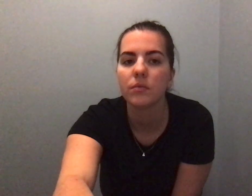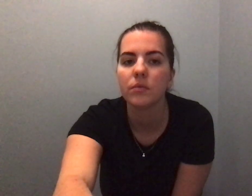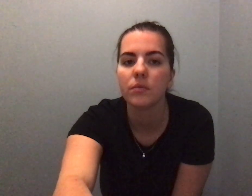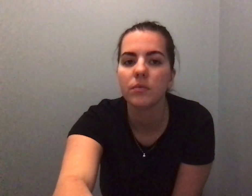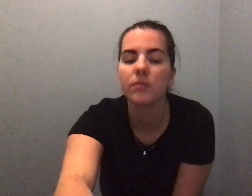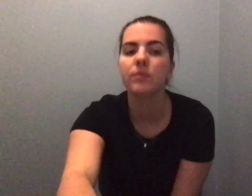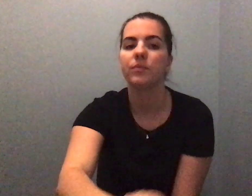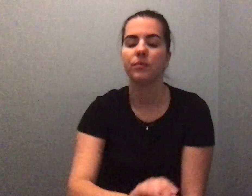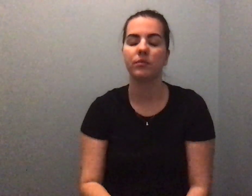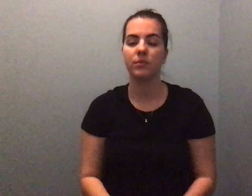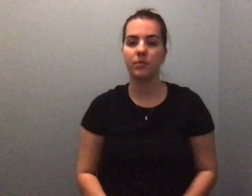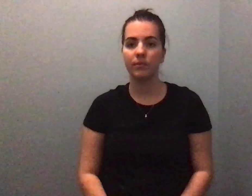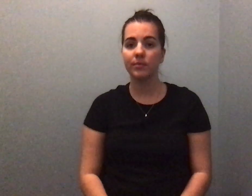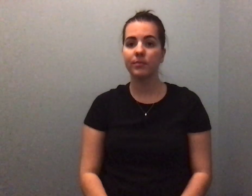good